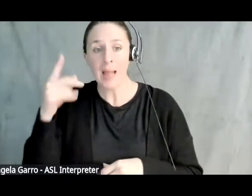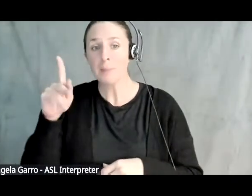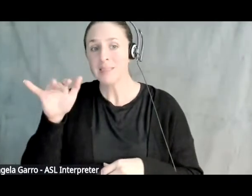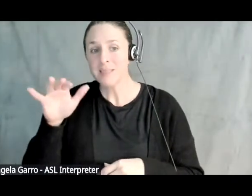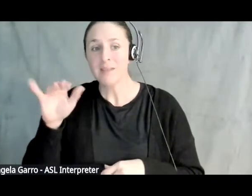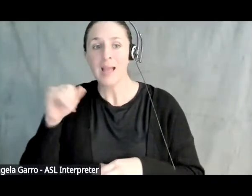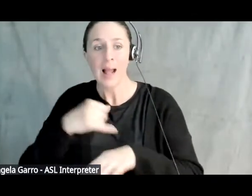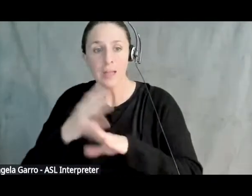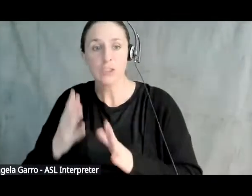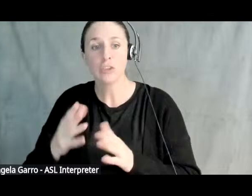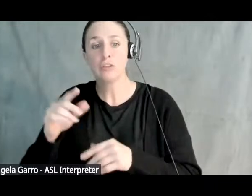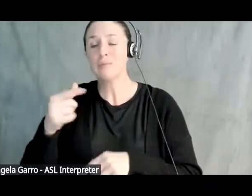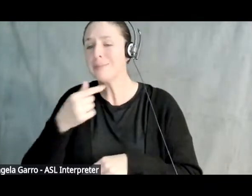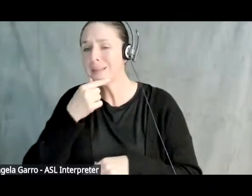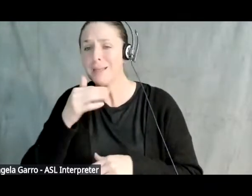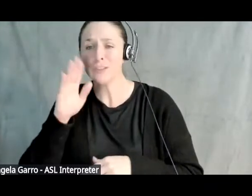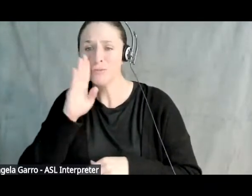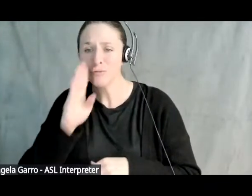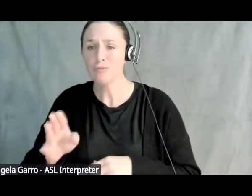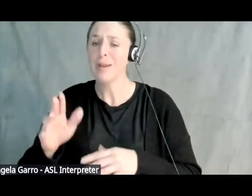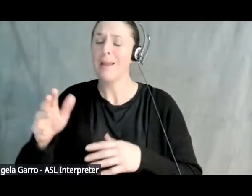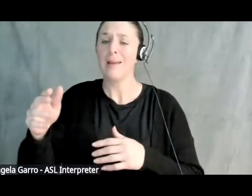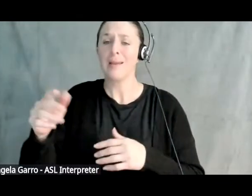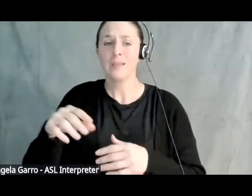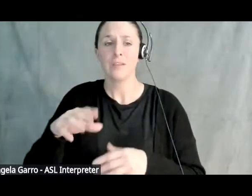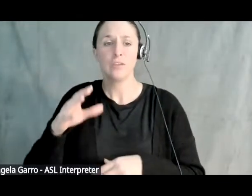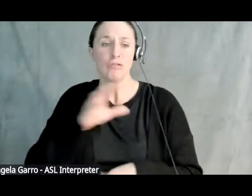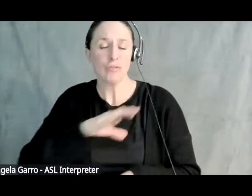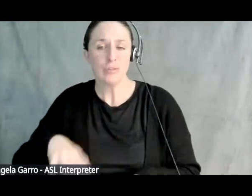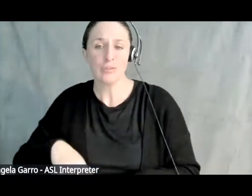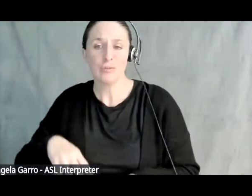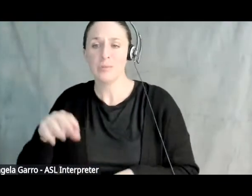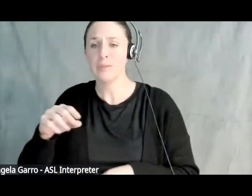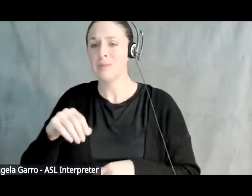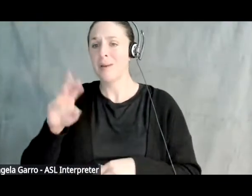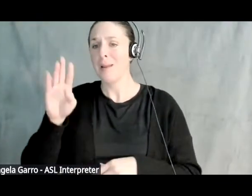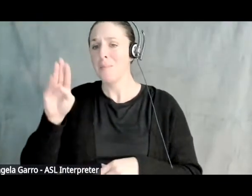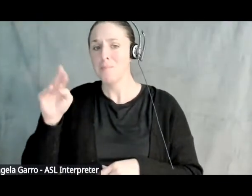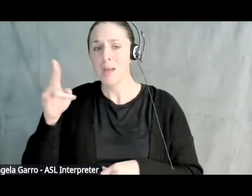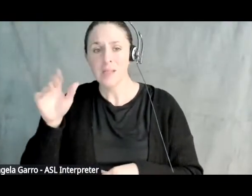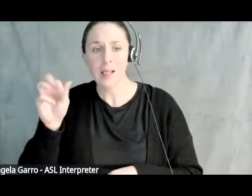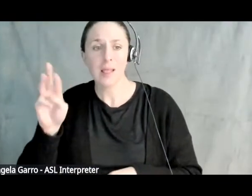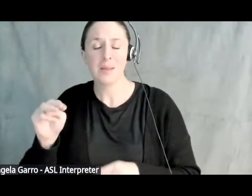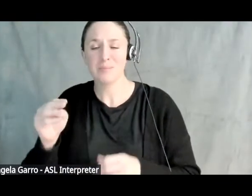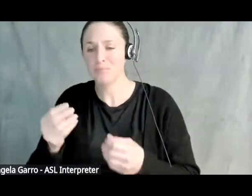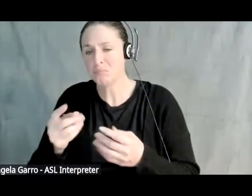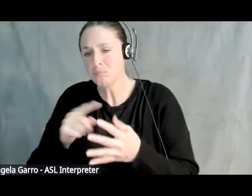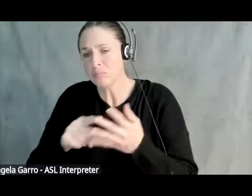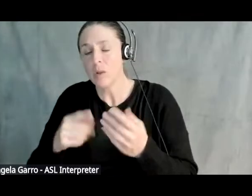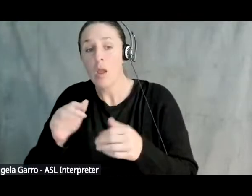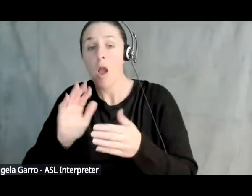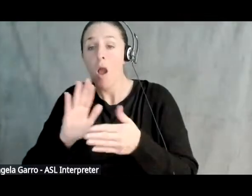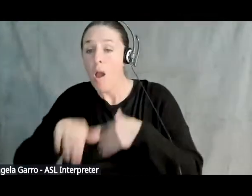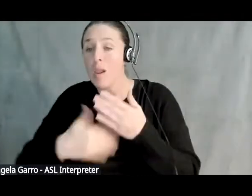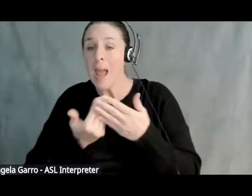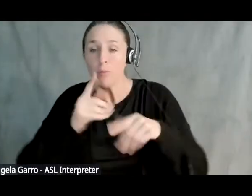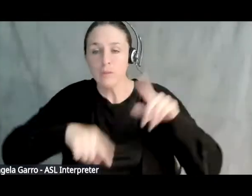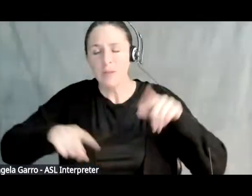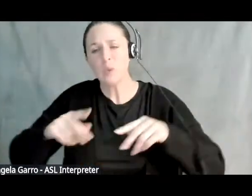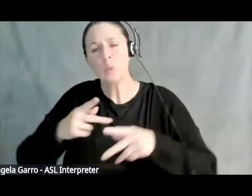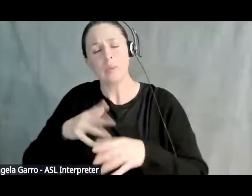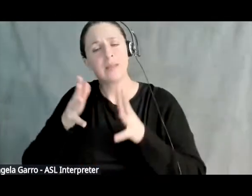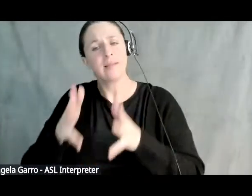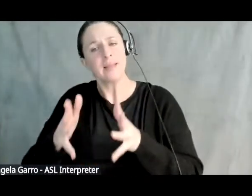gay, straight, Christian, Muslim, just to name a few. And with all of our diversity, we leave space for one another to